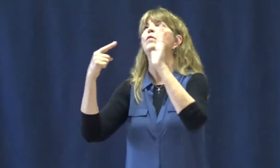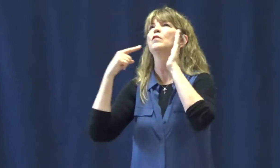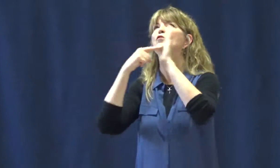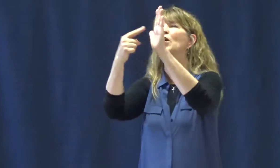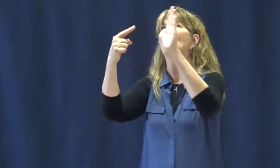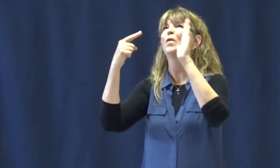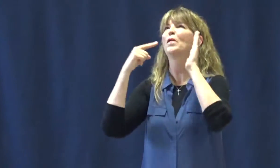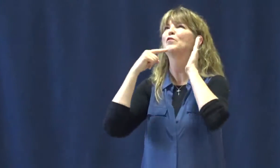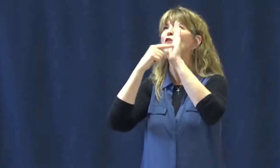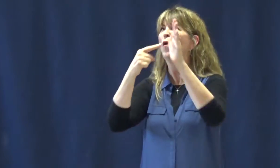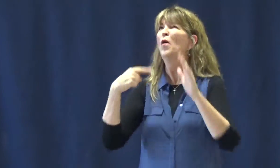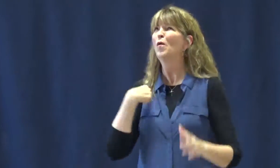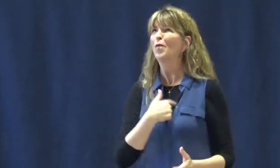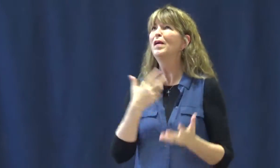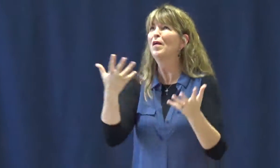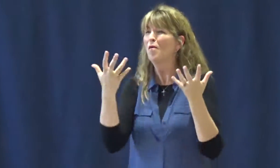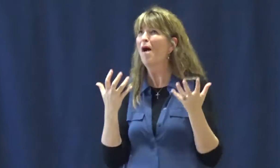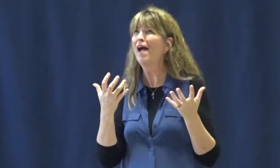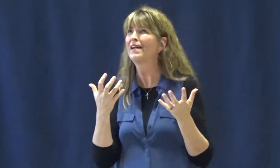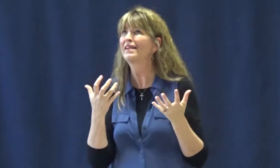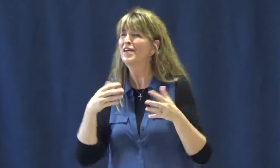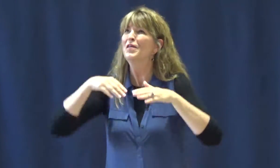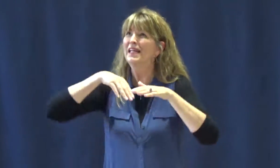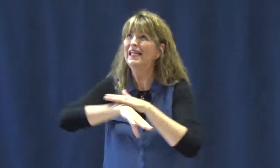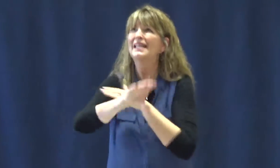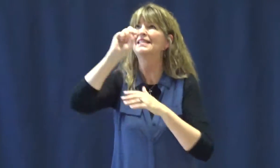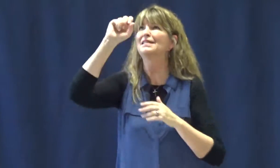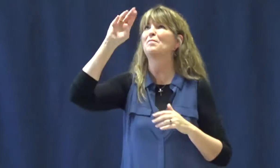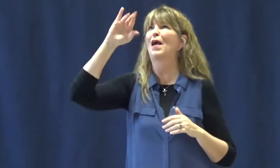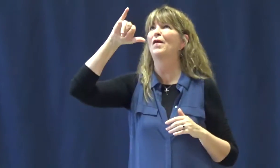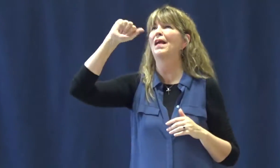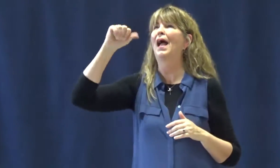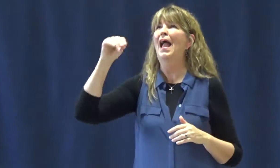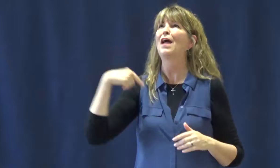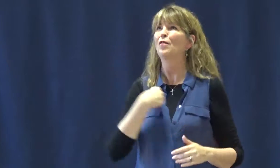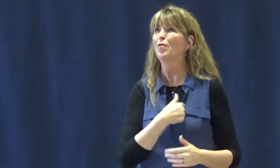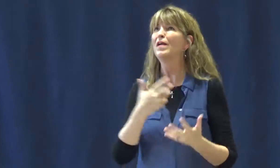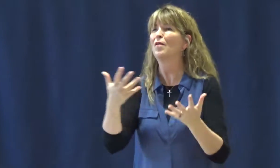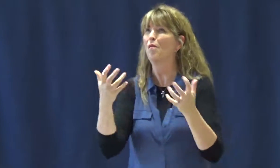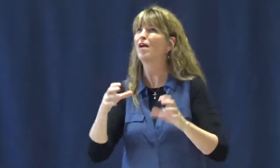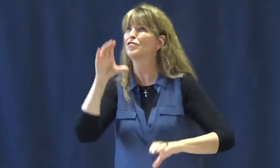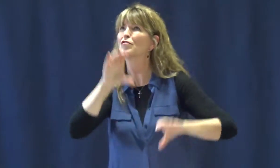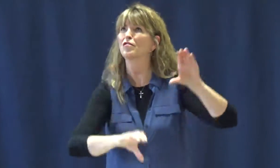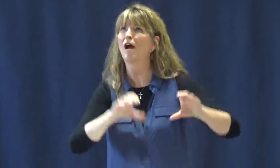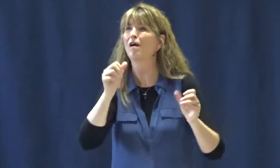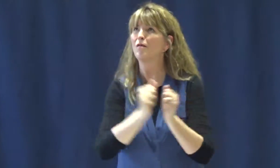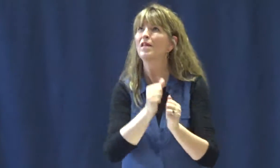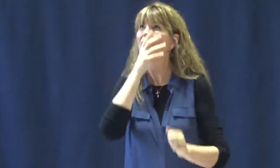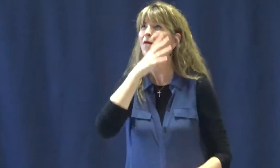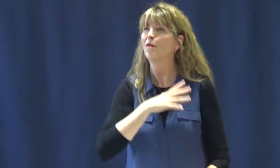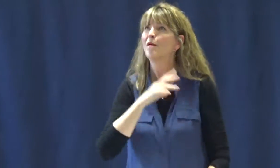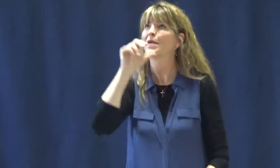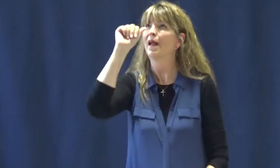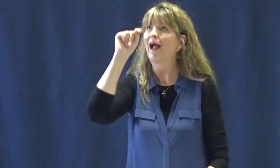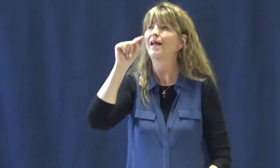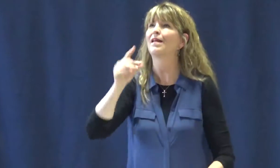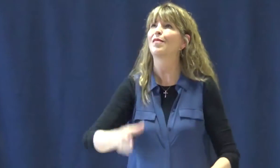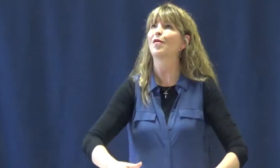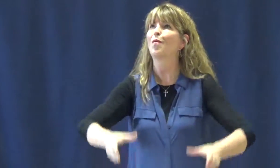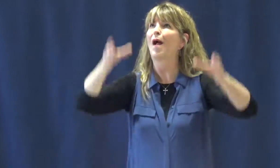to stop, and for us to be able to show how we can go and how we can share with